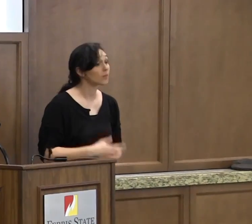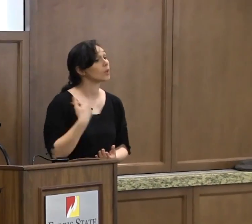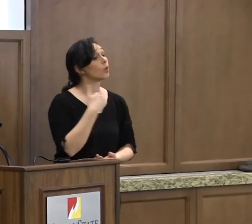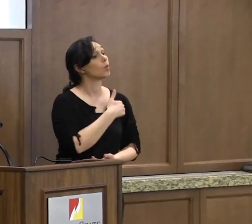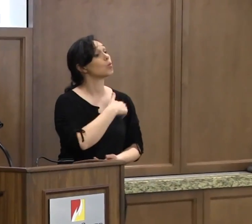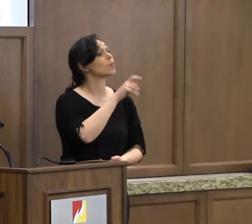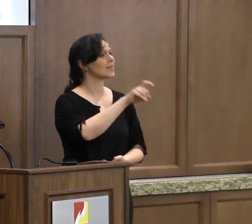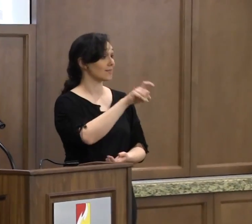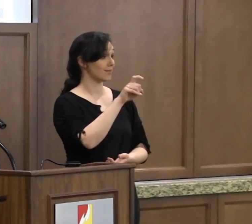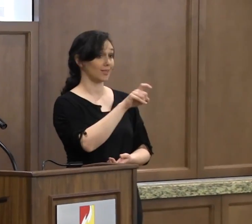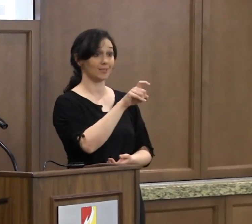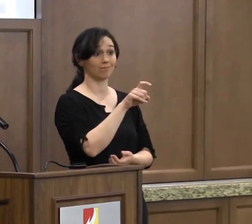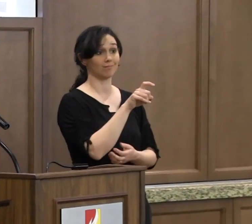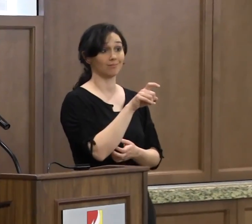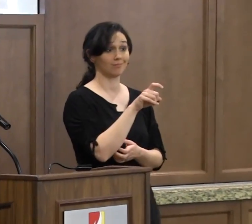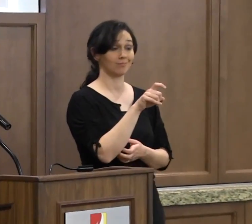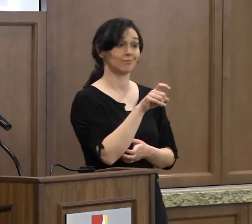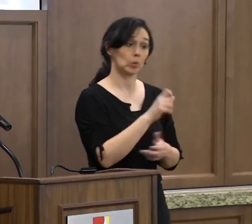We need to coexist.